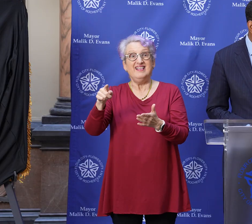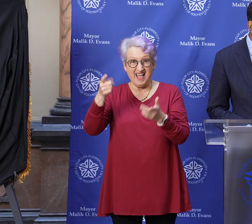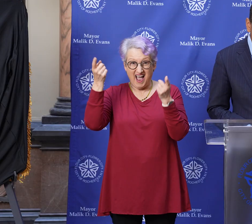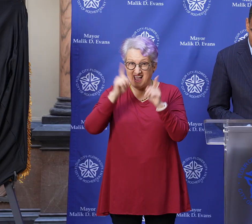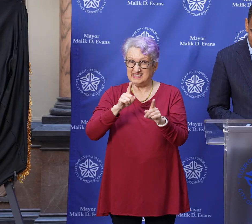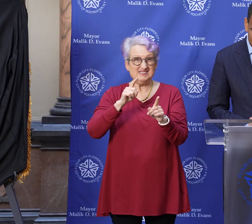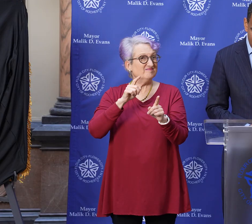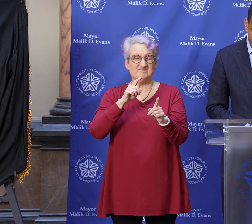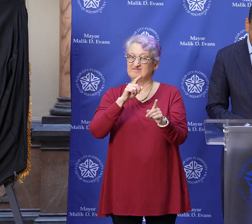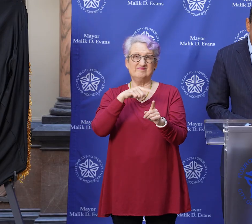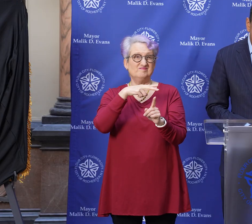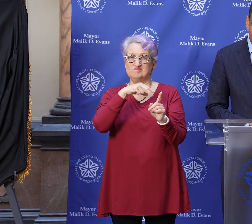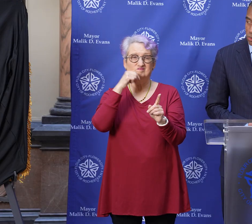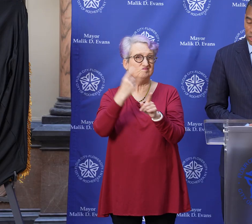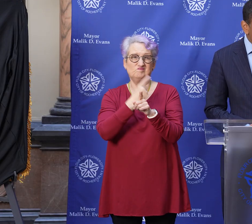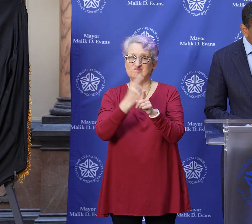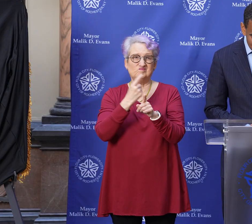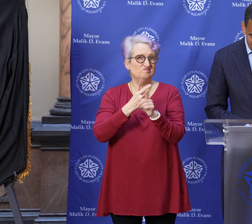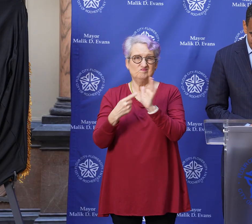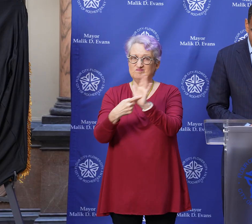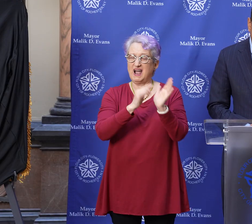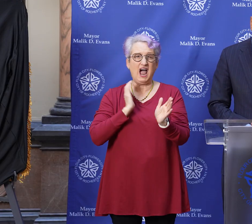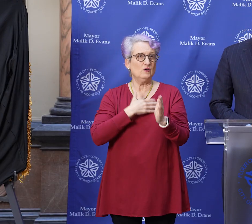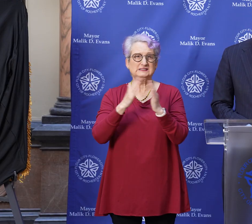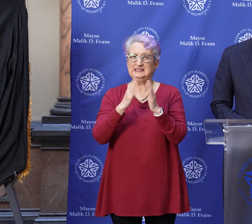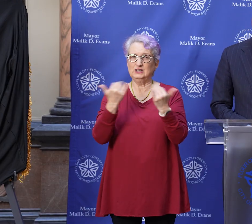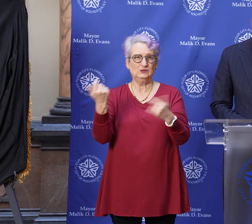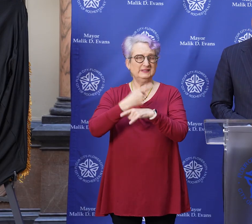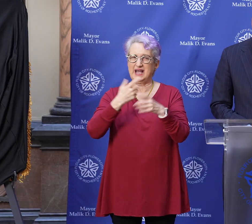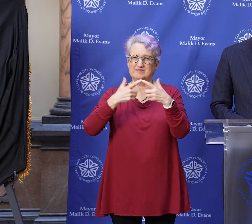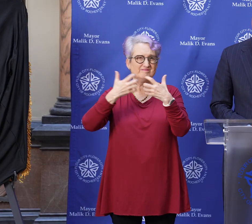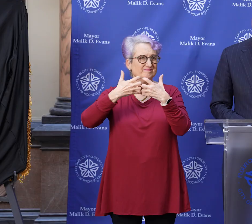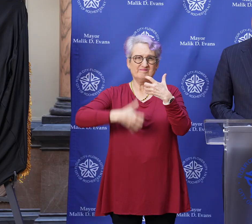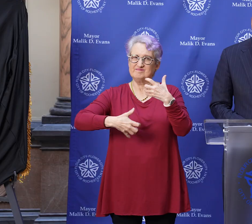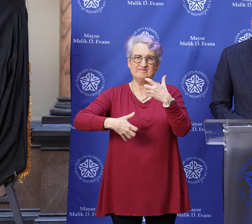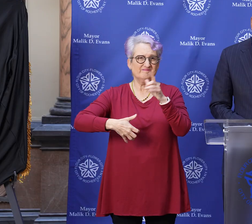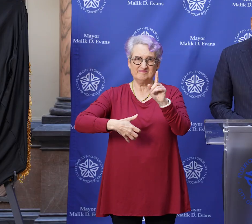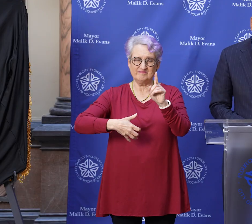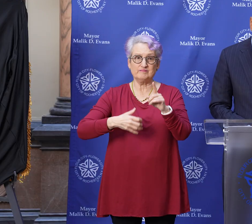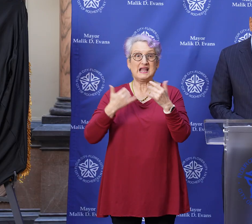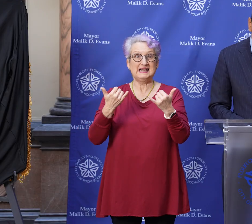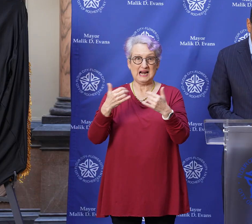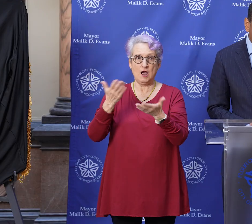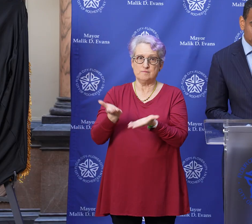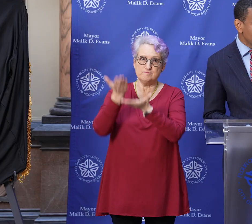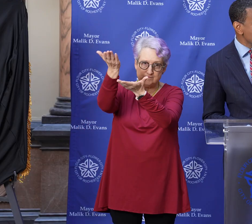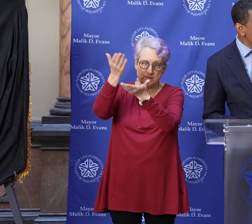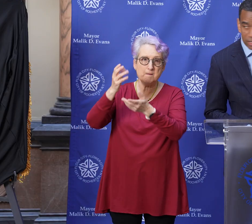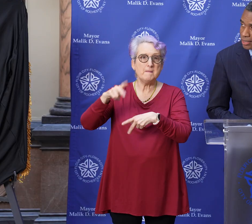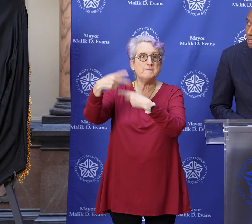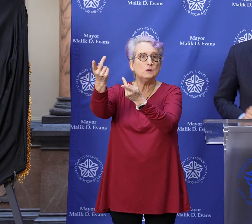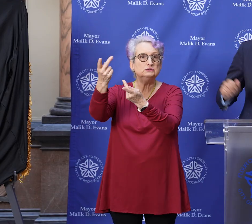represent our city today. So this week, I will be submitting a proposal to City Council to change the official city flag